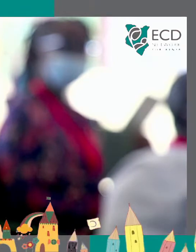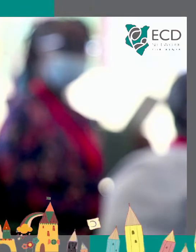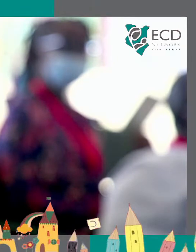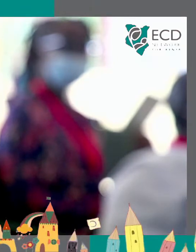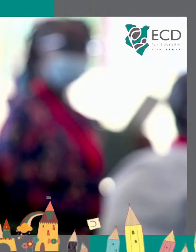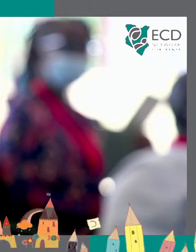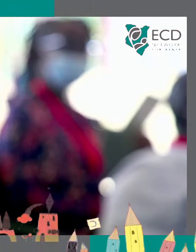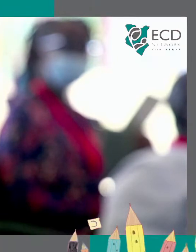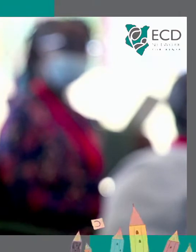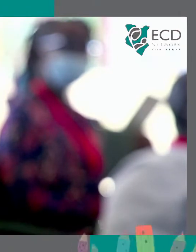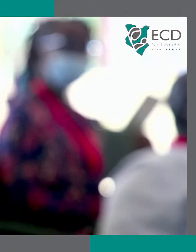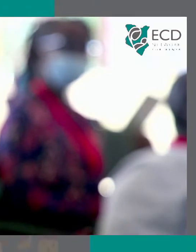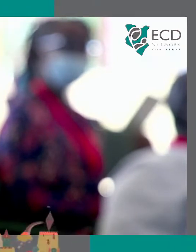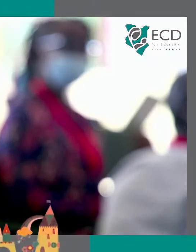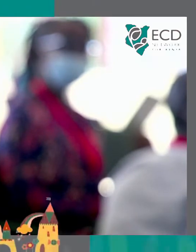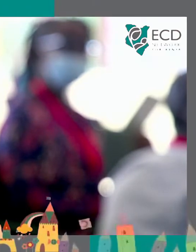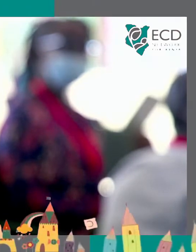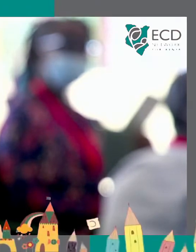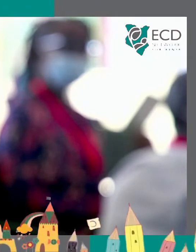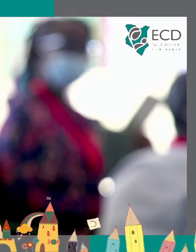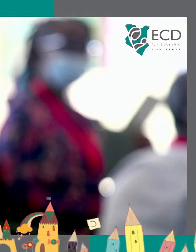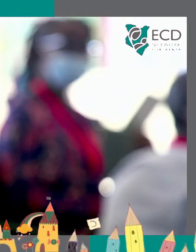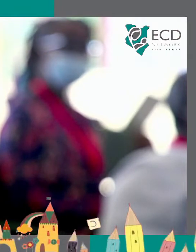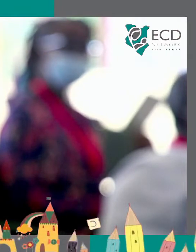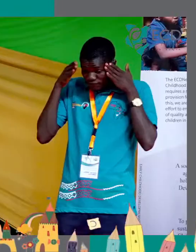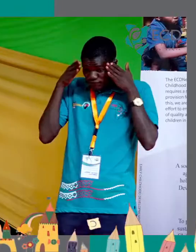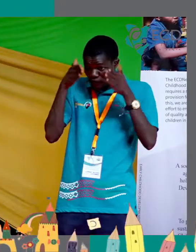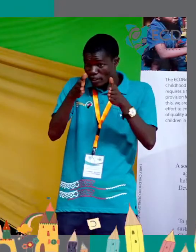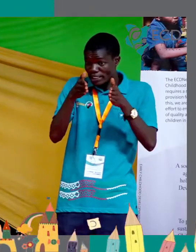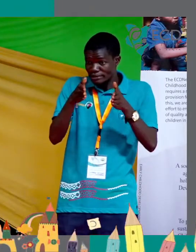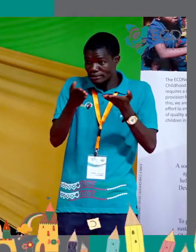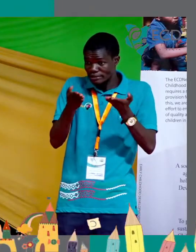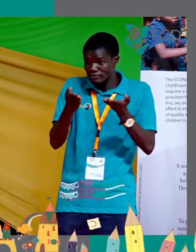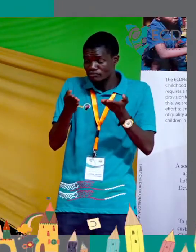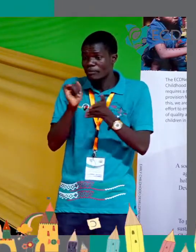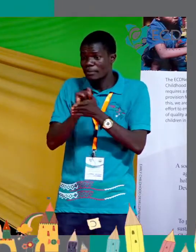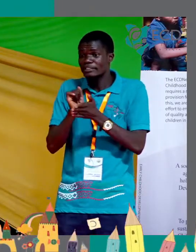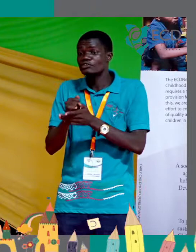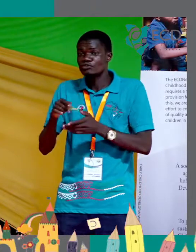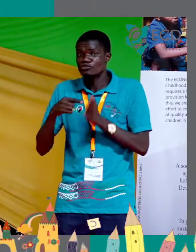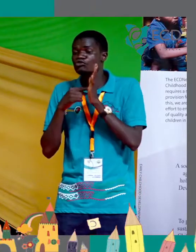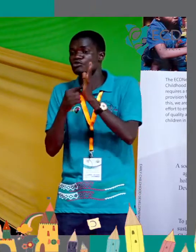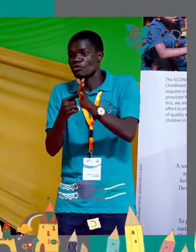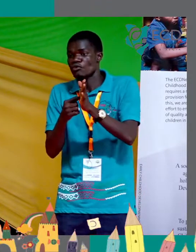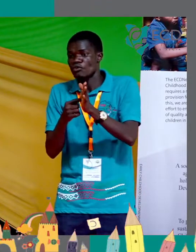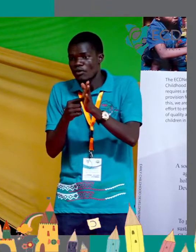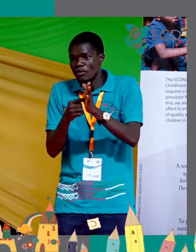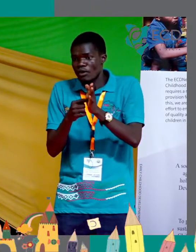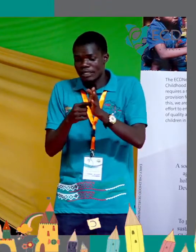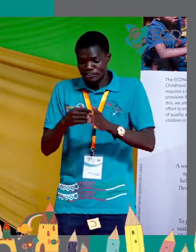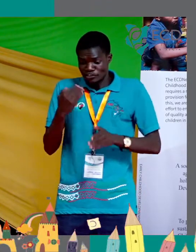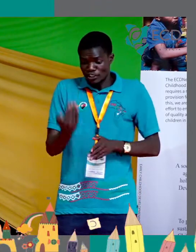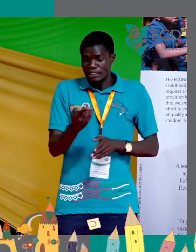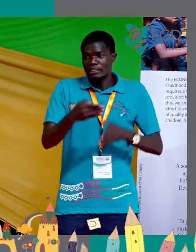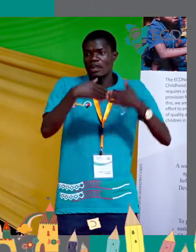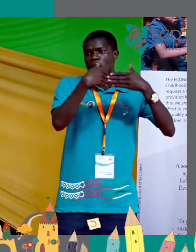as we've been doing so much, if that focus was not given, then it means that this child gets lost in that system.